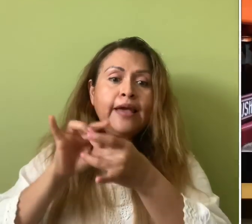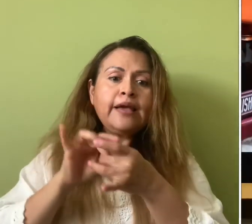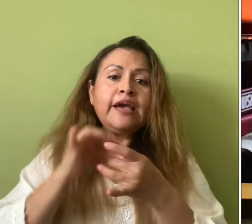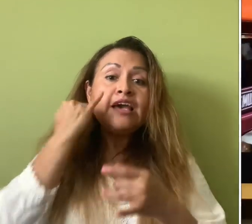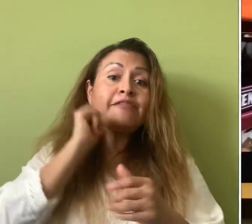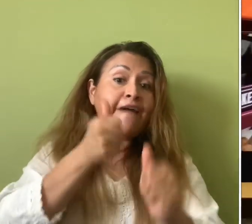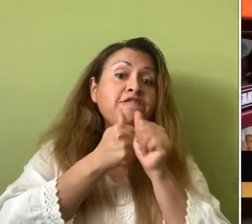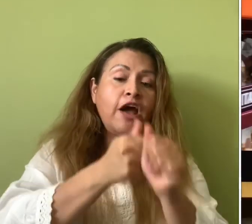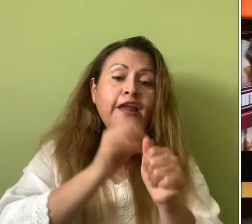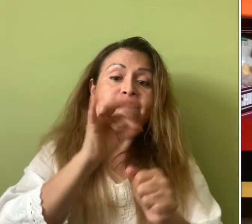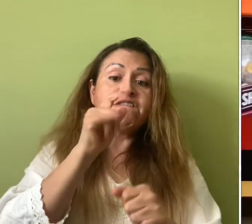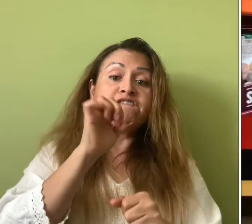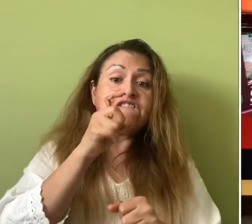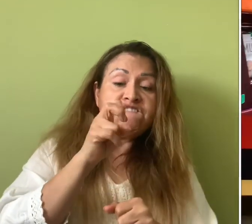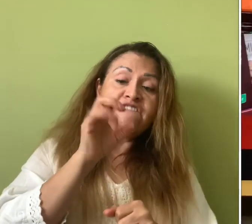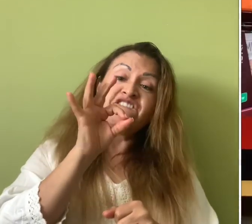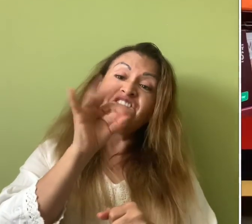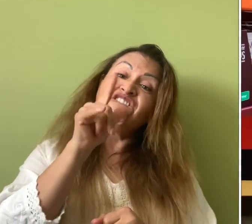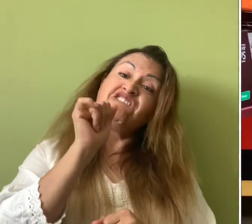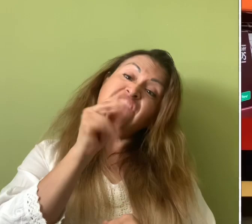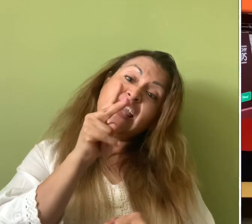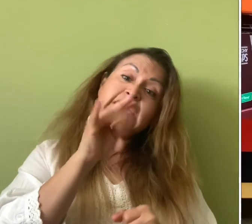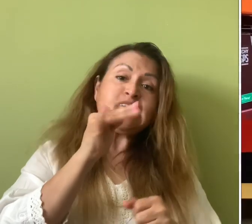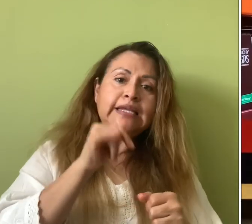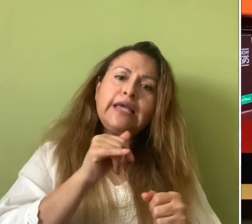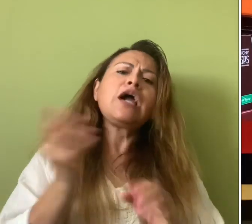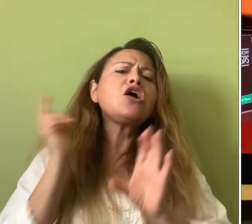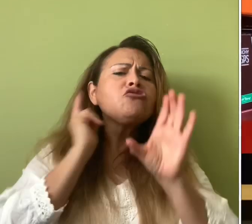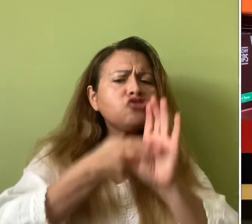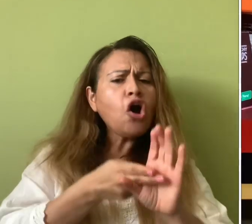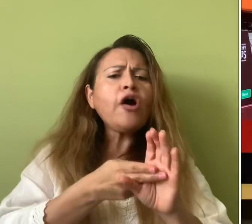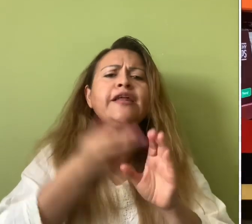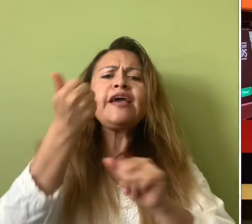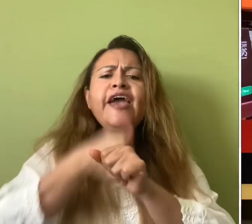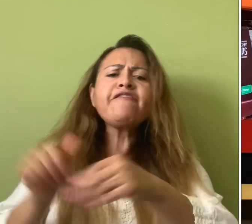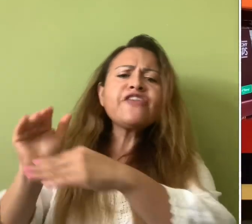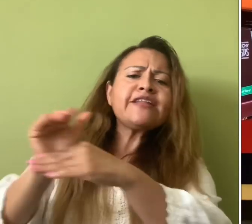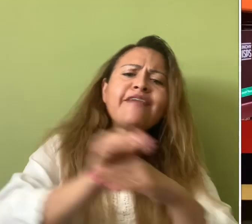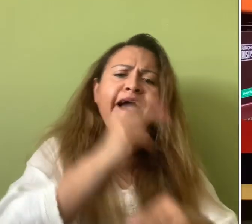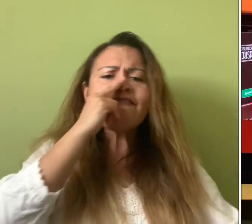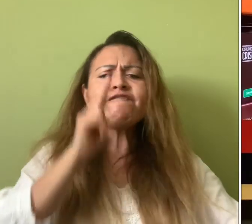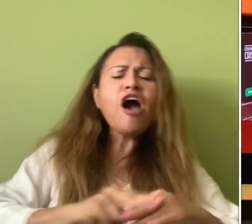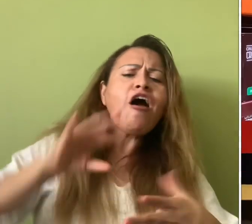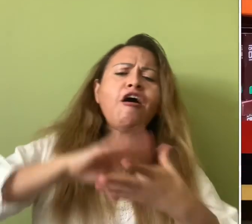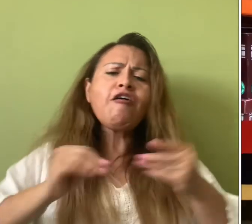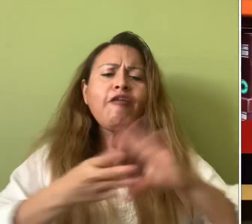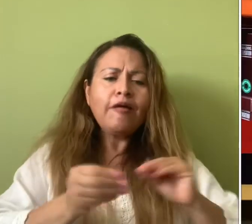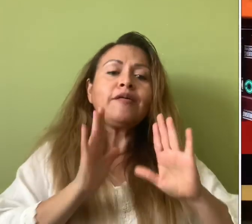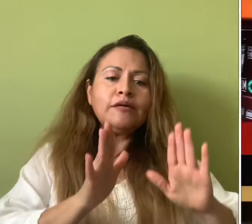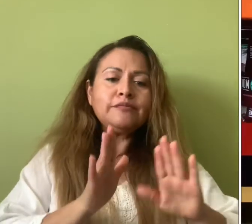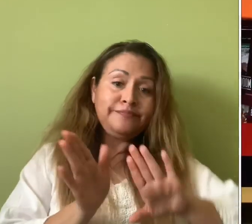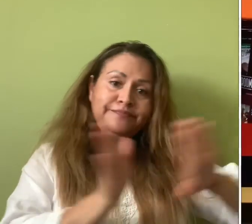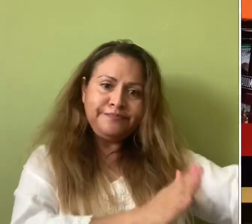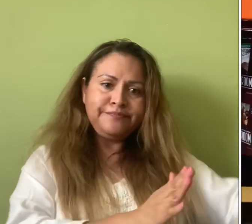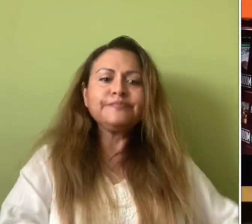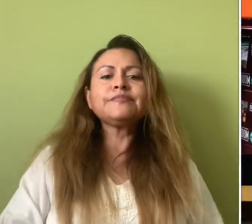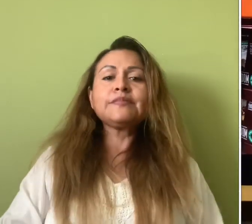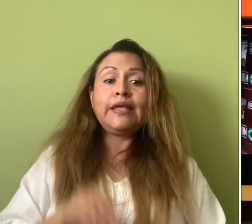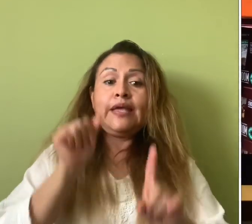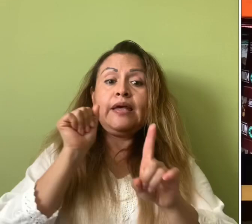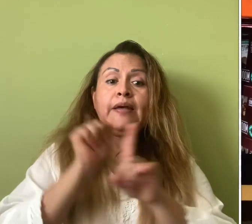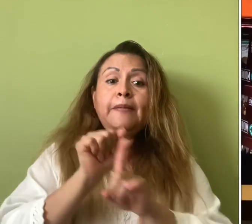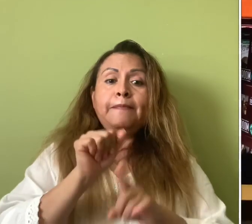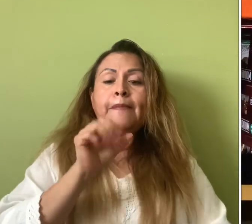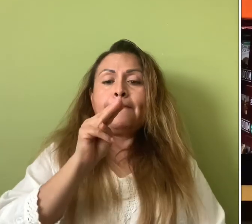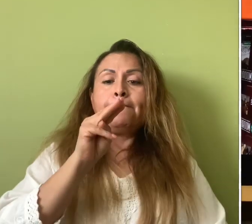on the Flav City Instagram, head over there. We do stories of what we're making for dinner every night. It's a lot of fun. And here's the deal. Don't be fooled just by macros,